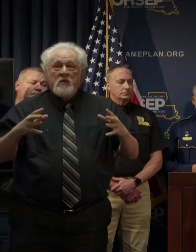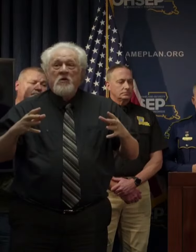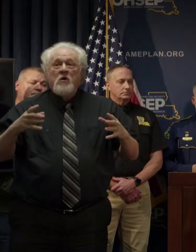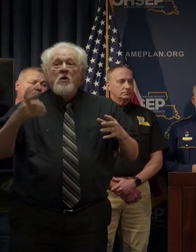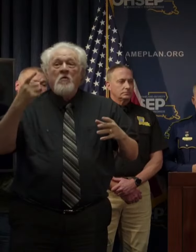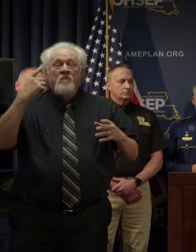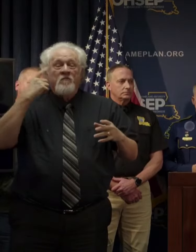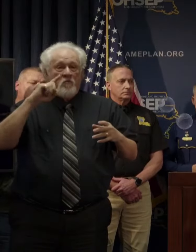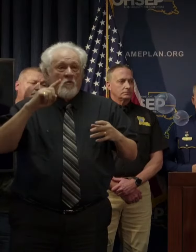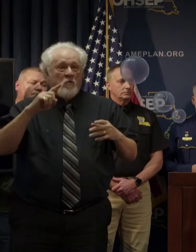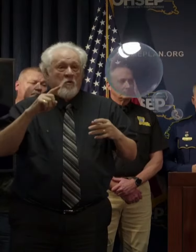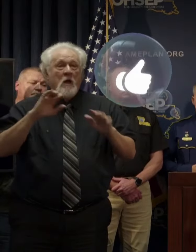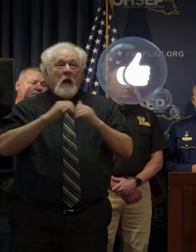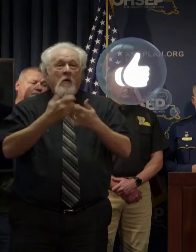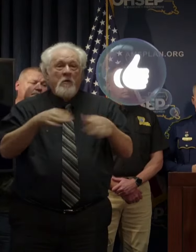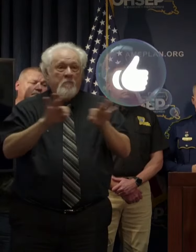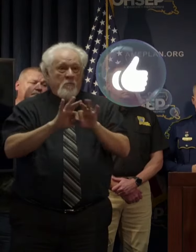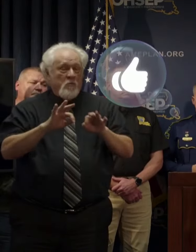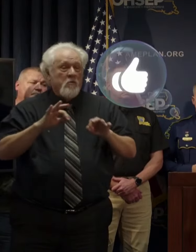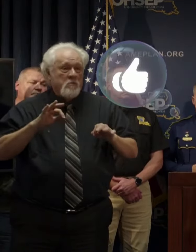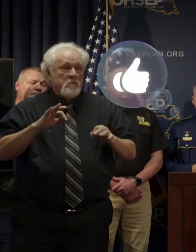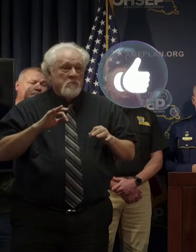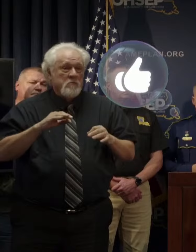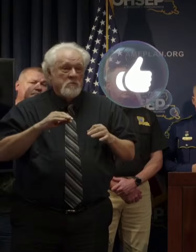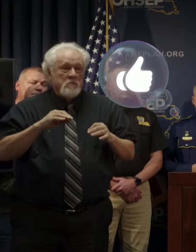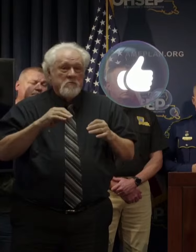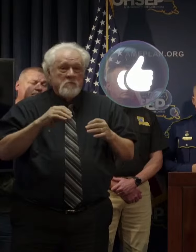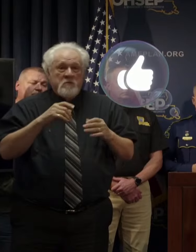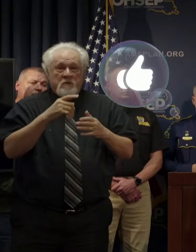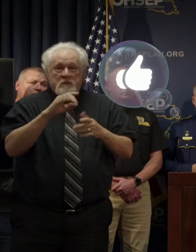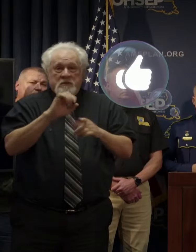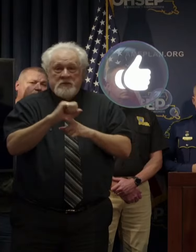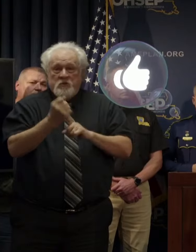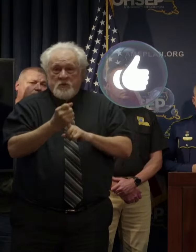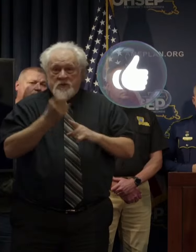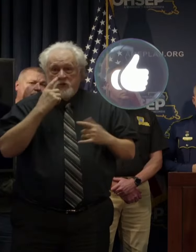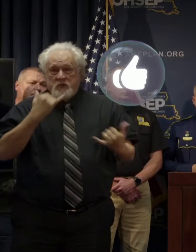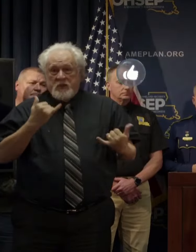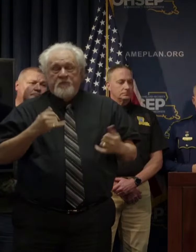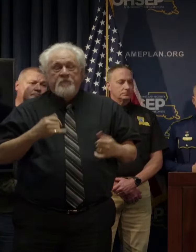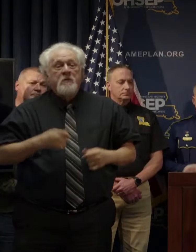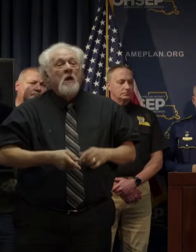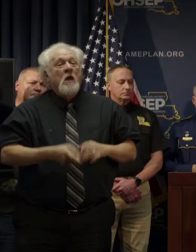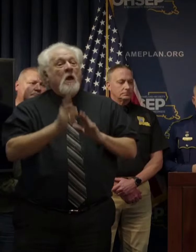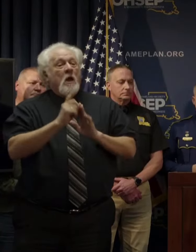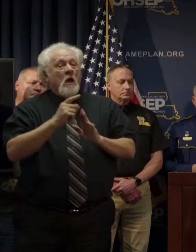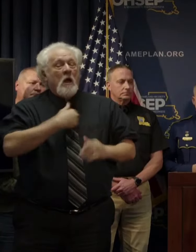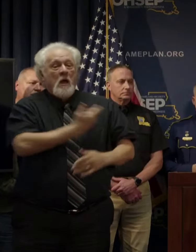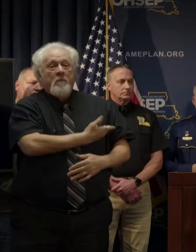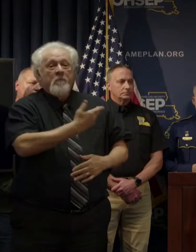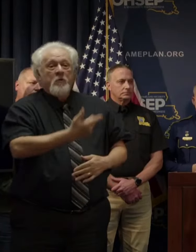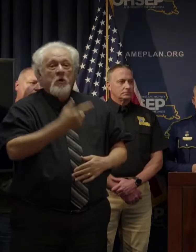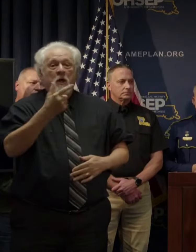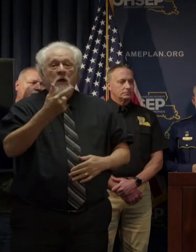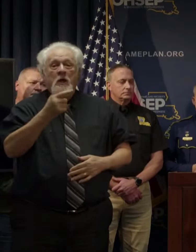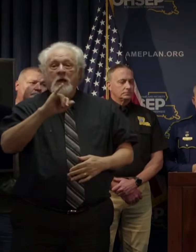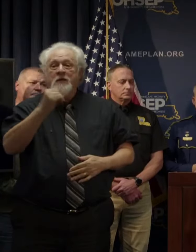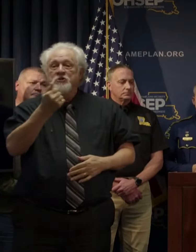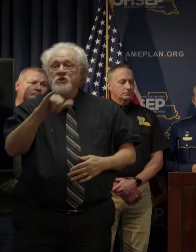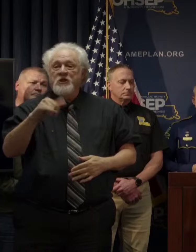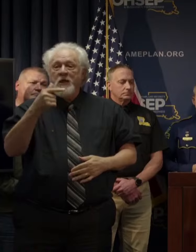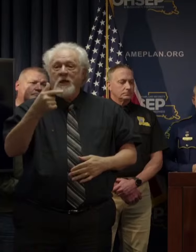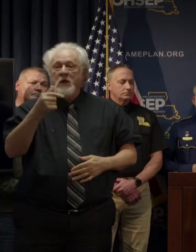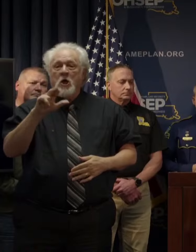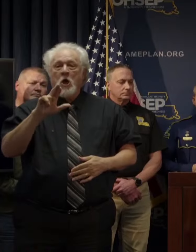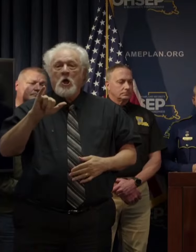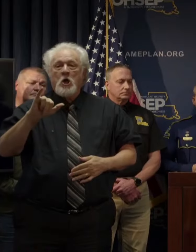the gravity of what we're dealing with today. In a moment, I'm going to bring Jay Grimes up,